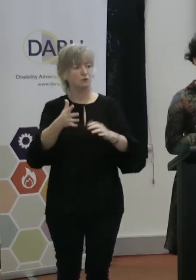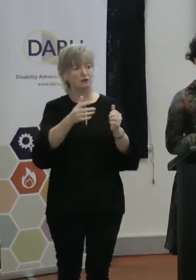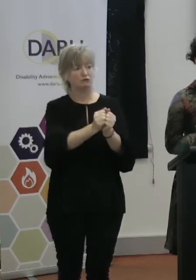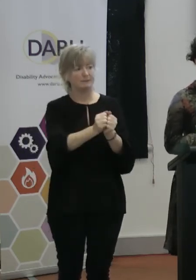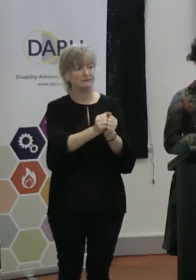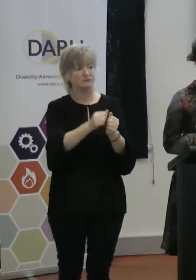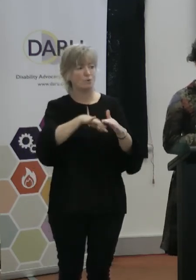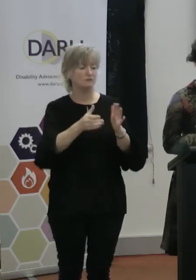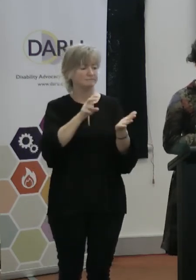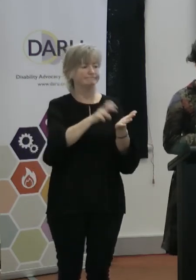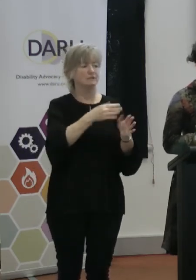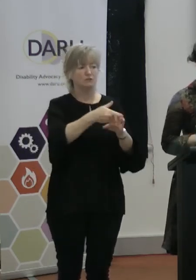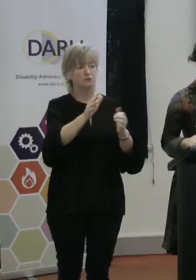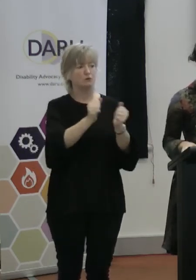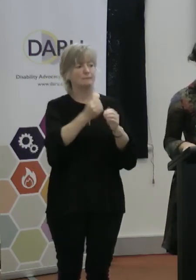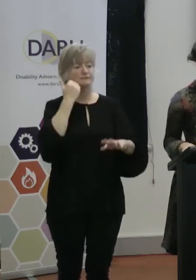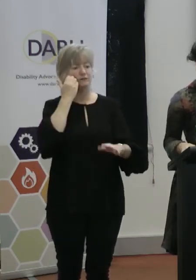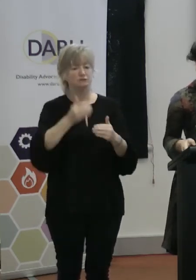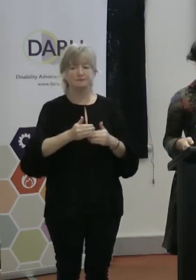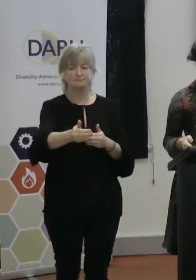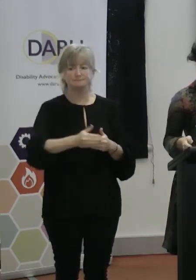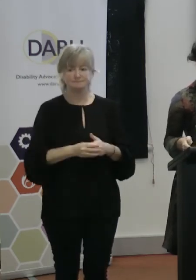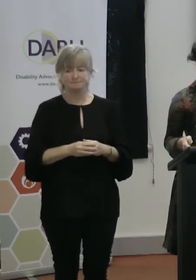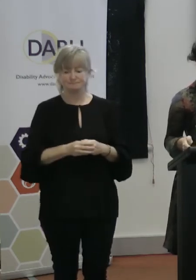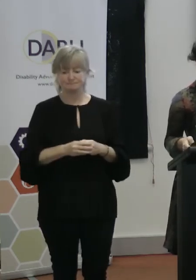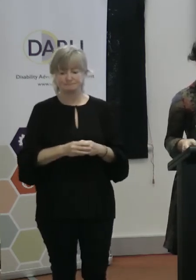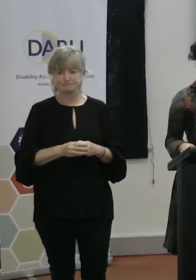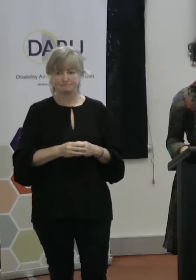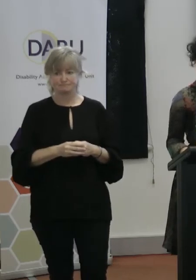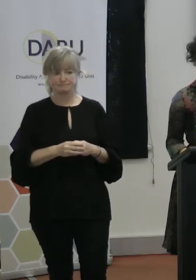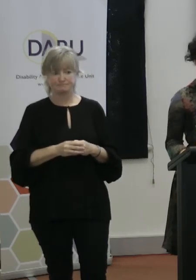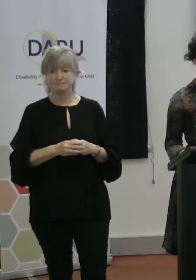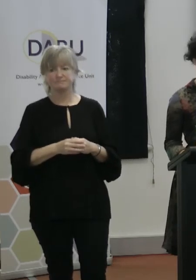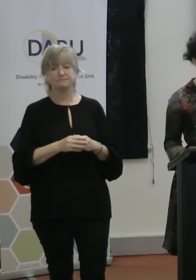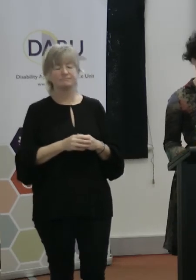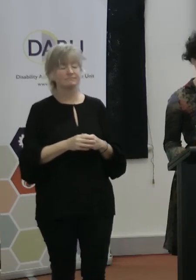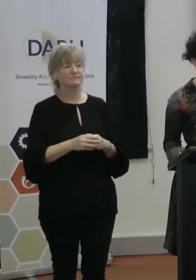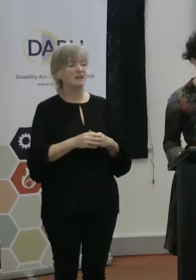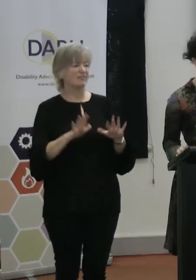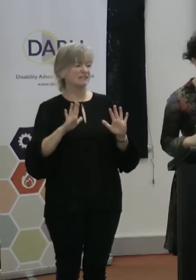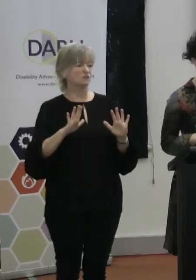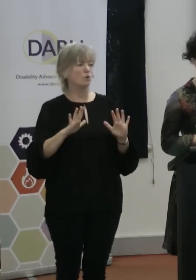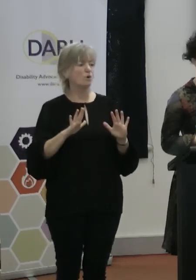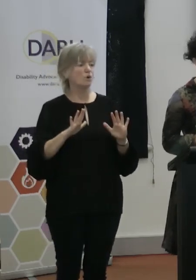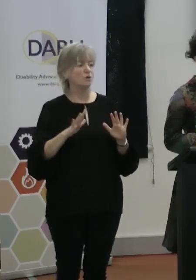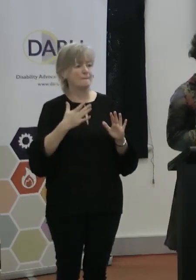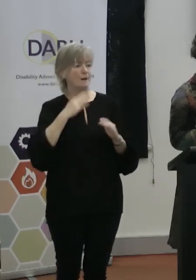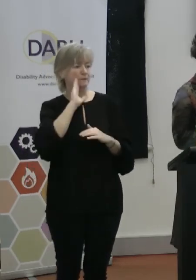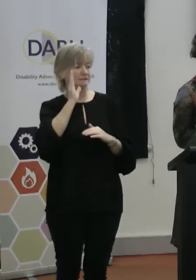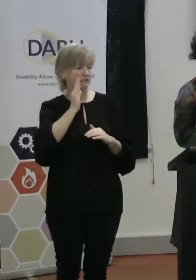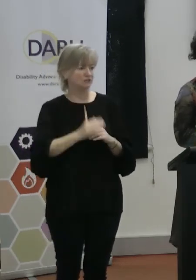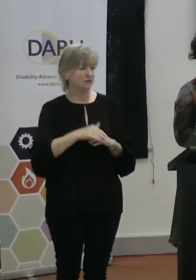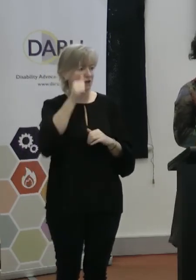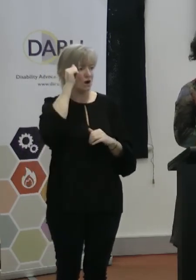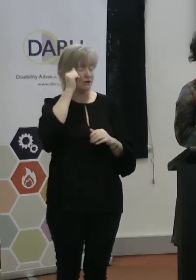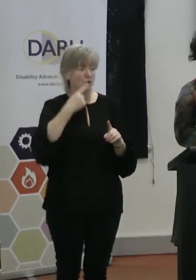entering into new agreements down the track. So that's all I had covered in my presentation. I know it